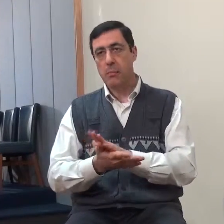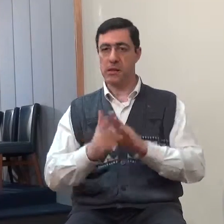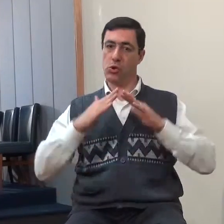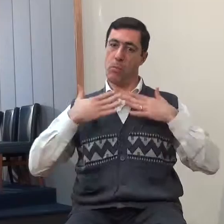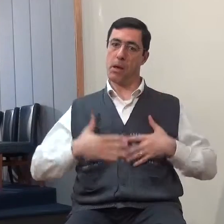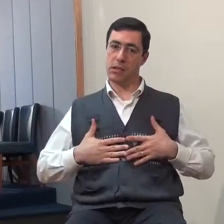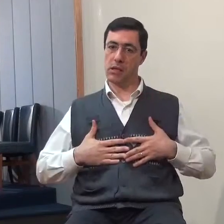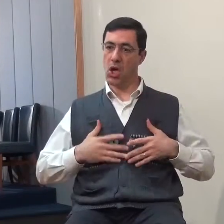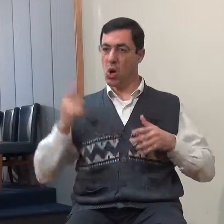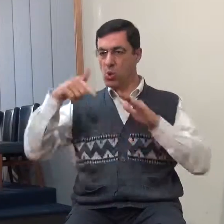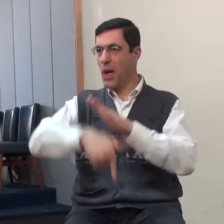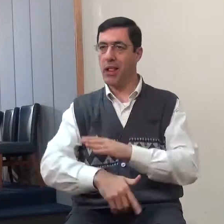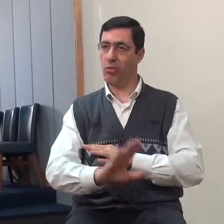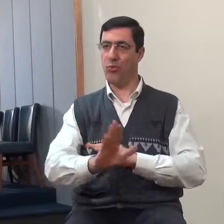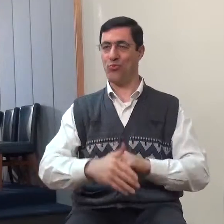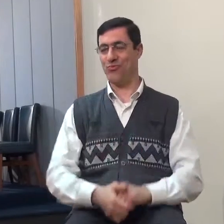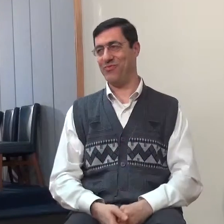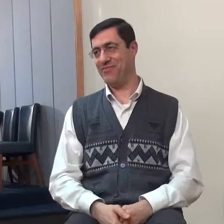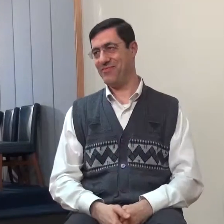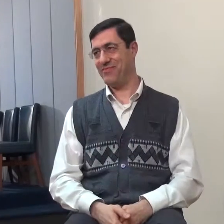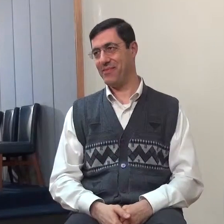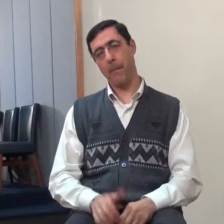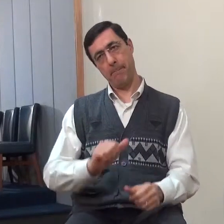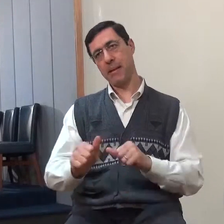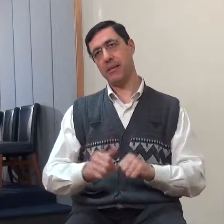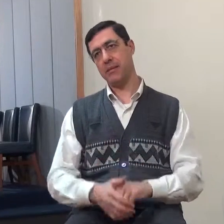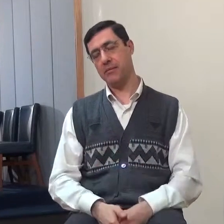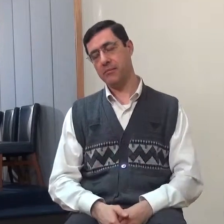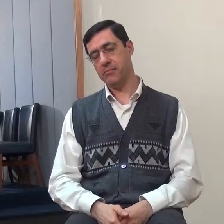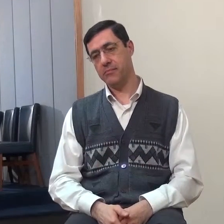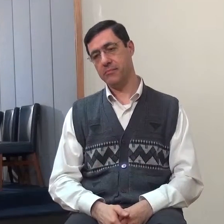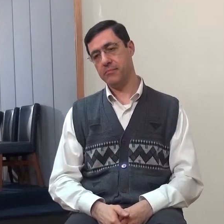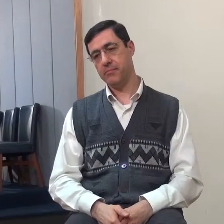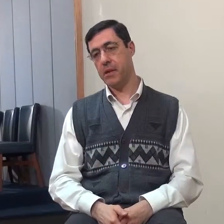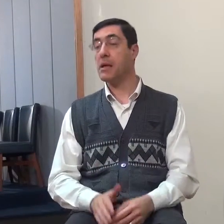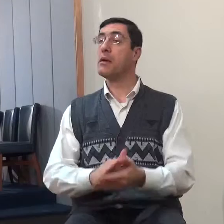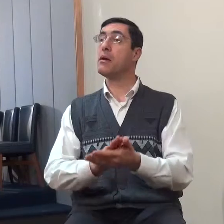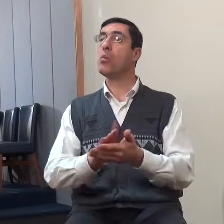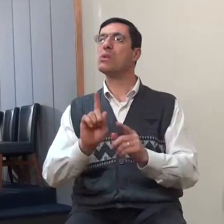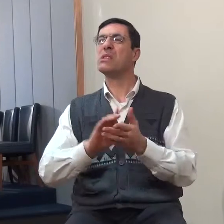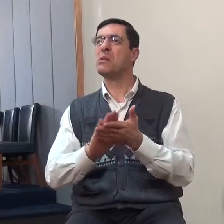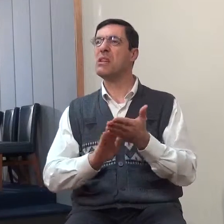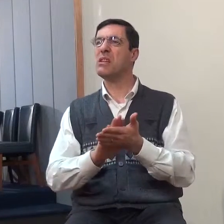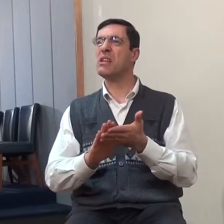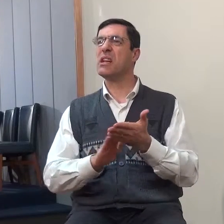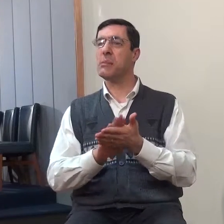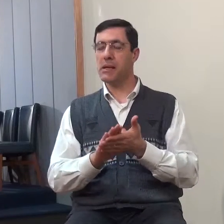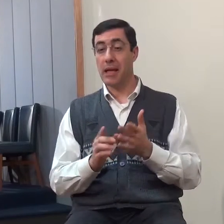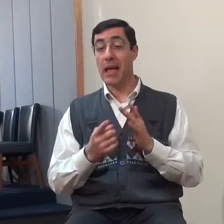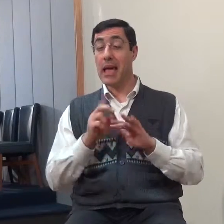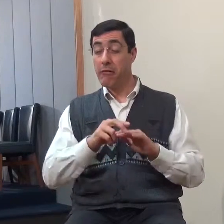that to the disciples was obvious. If there is anything you do which brings you